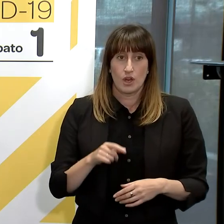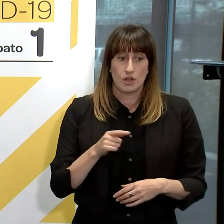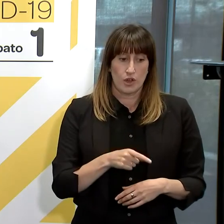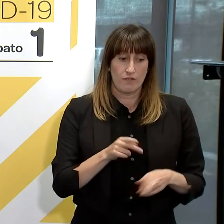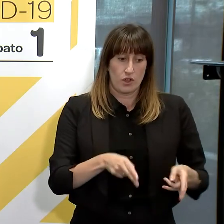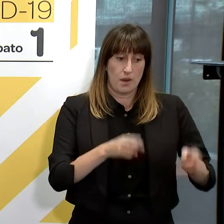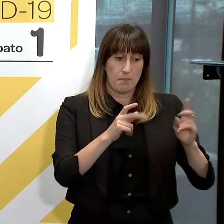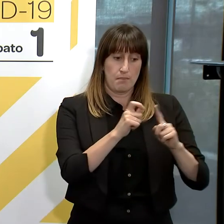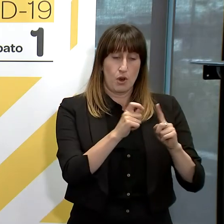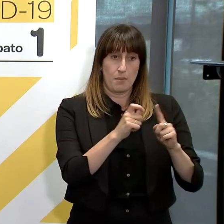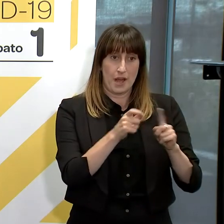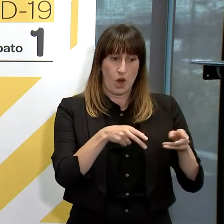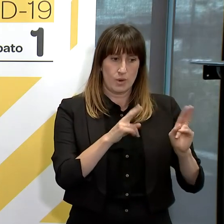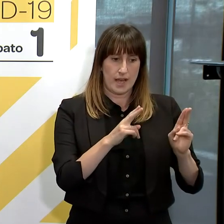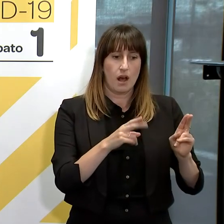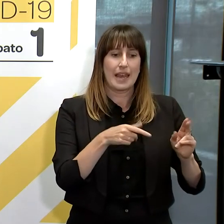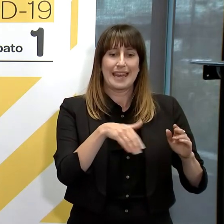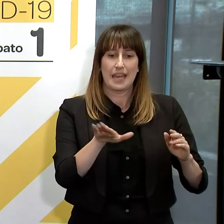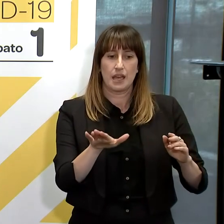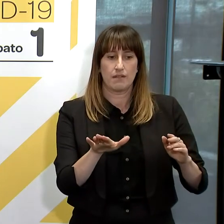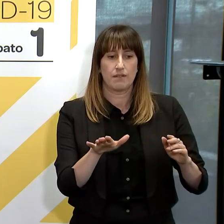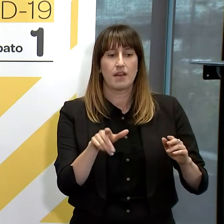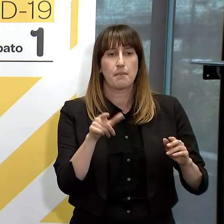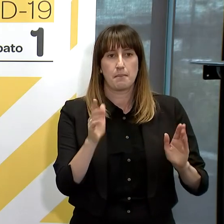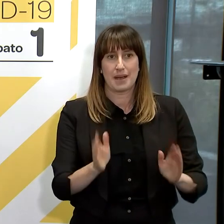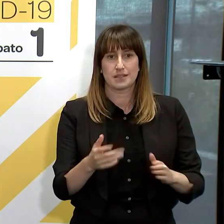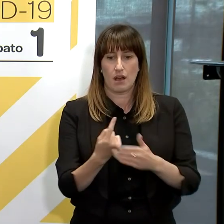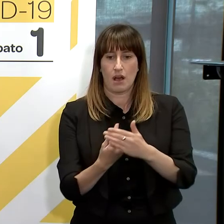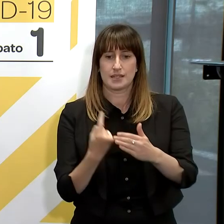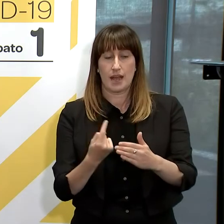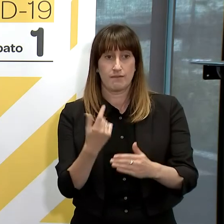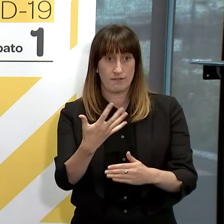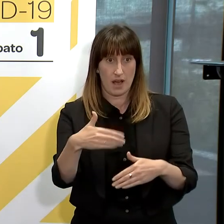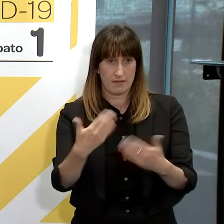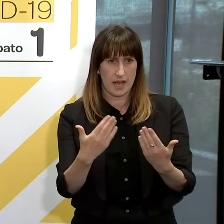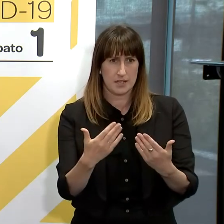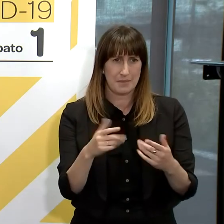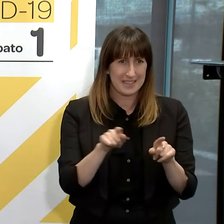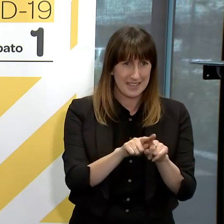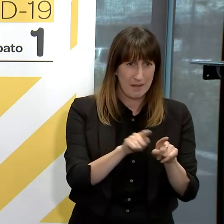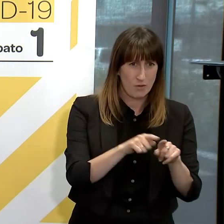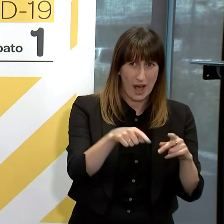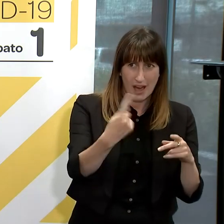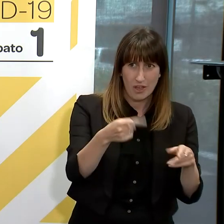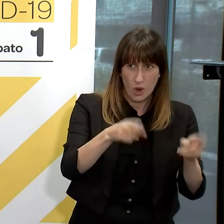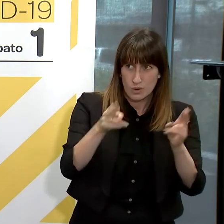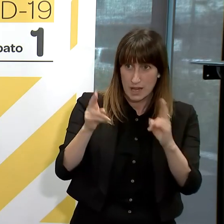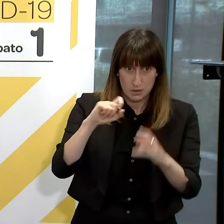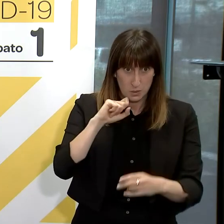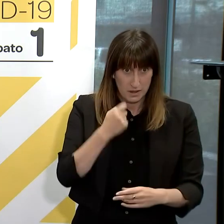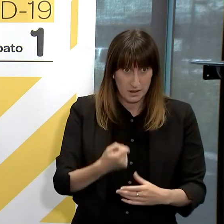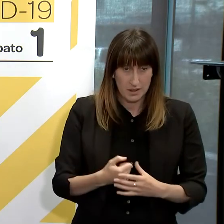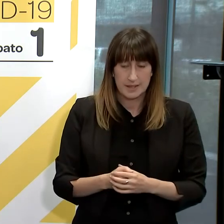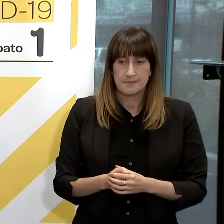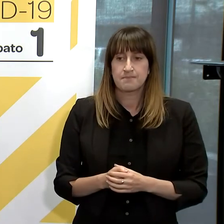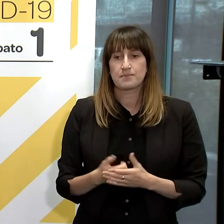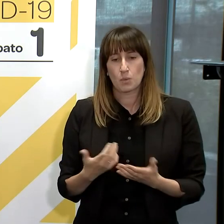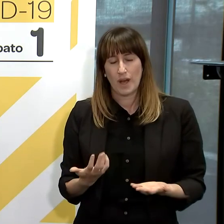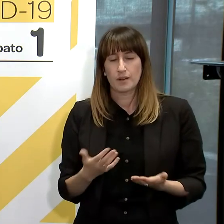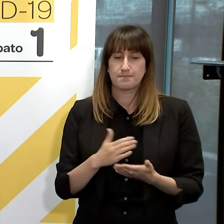facilities? It's too early to make any comments about that, but we will be looking at what this case, if indeed it turns out to be a